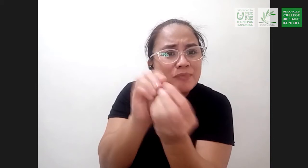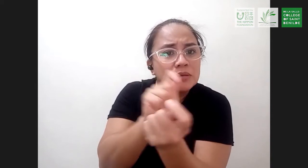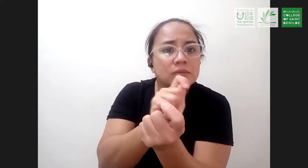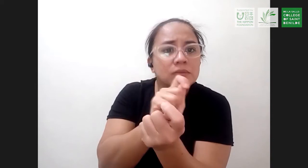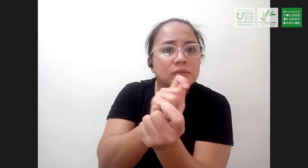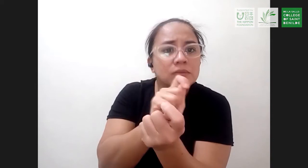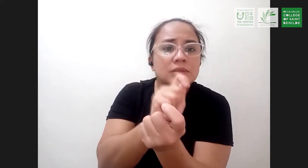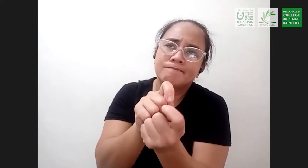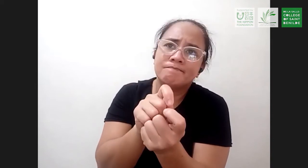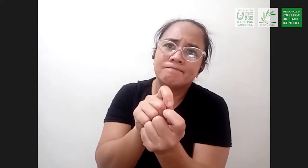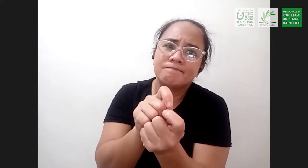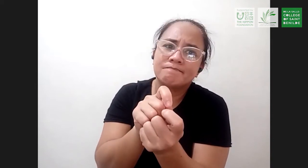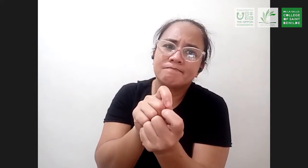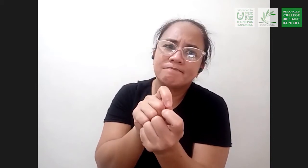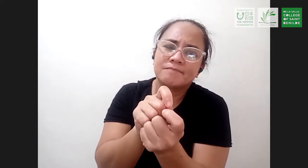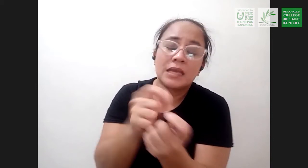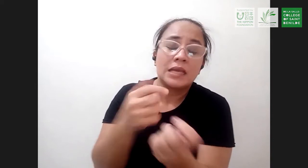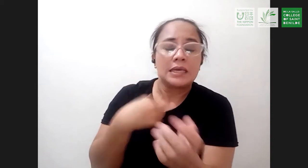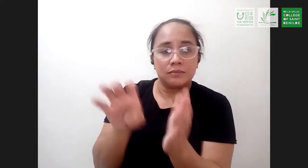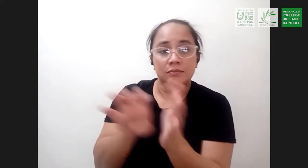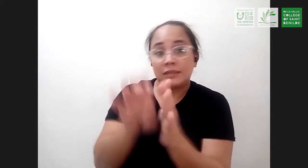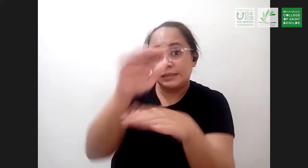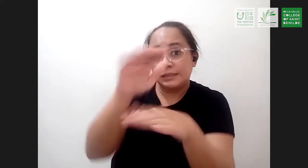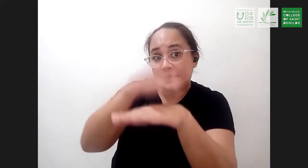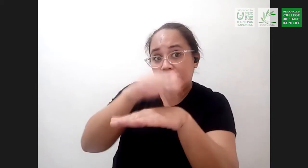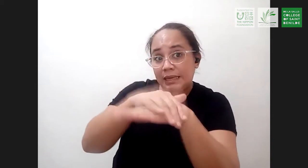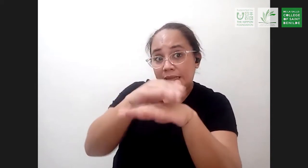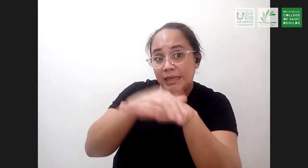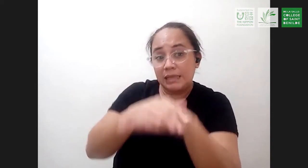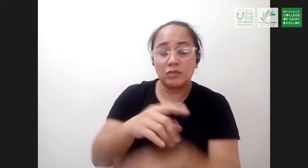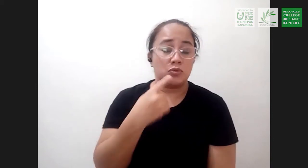thing. In English, we would have to say something like,